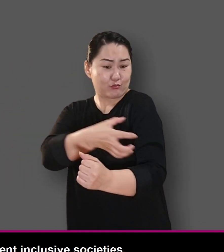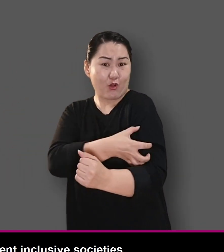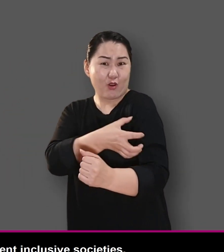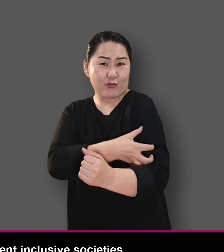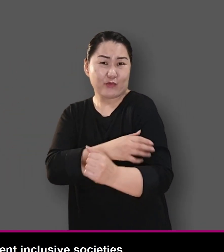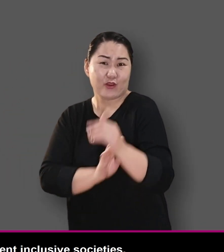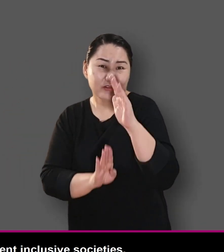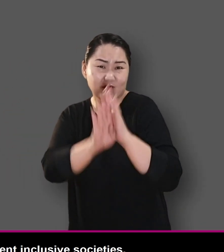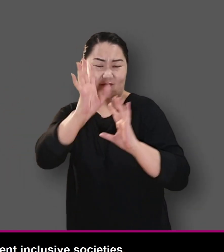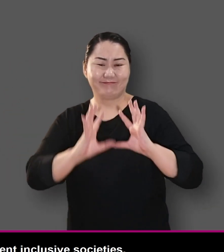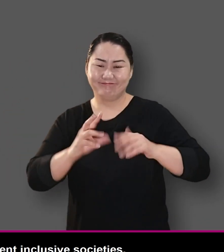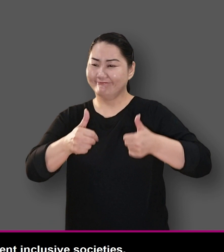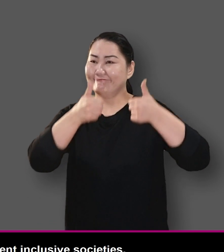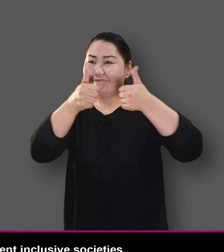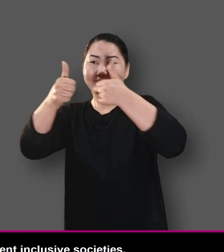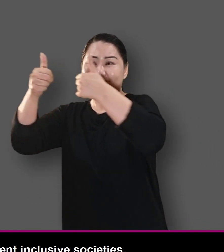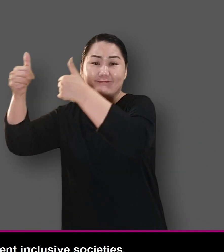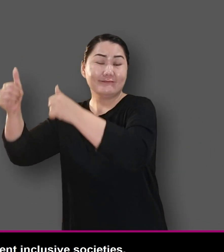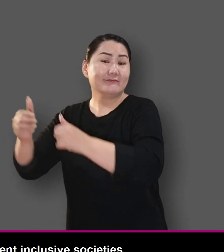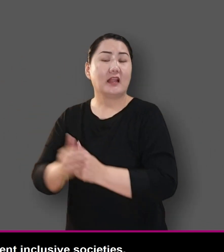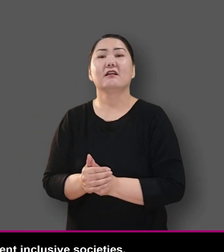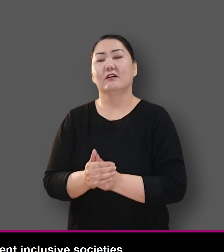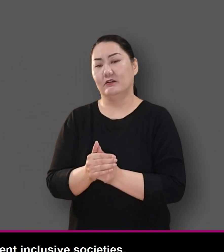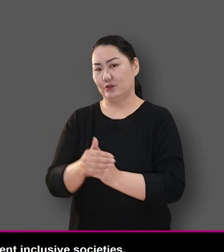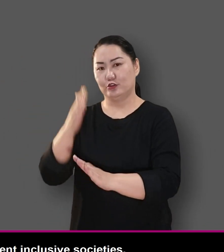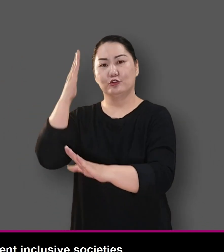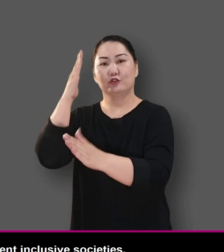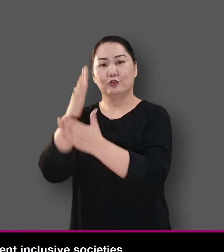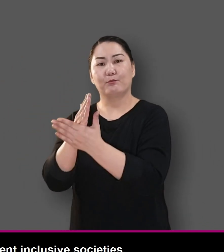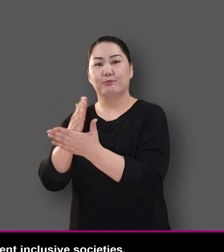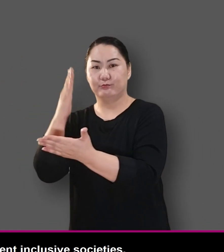and to build resilient, inclusive societies.